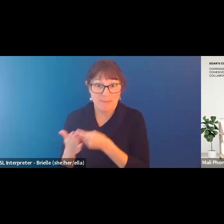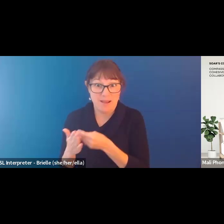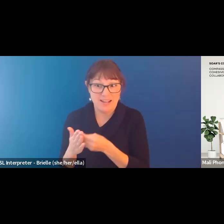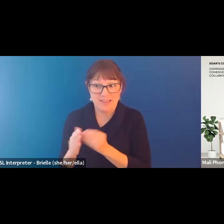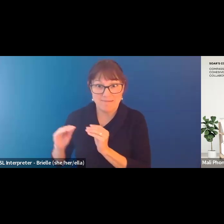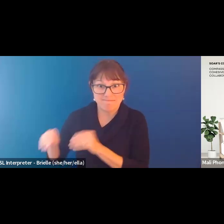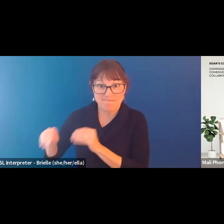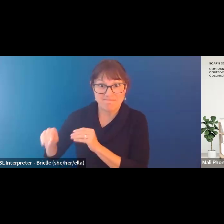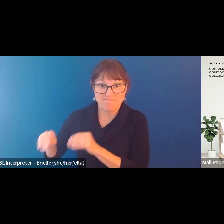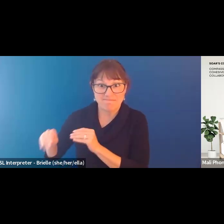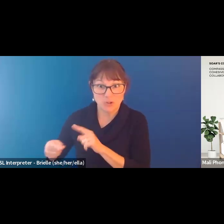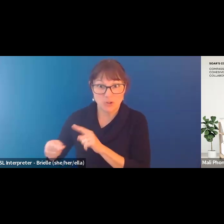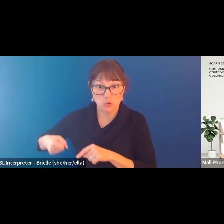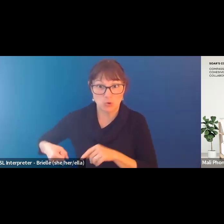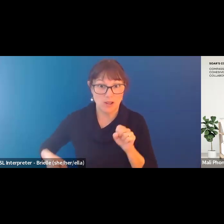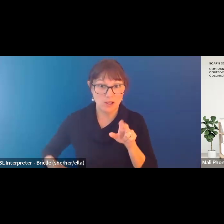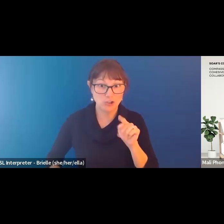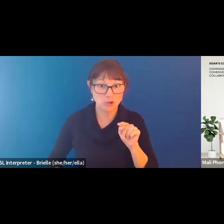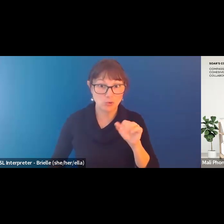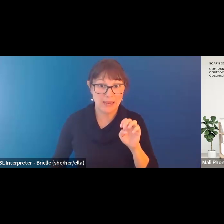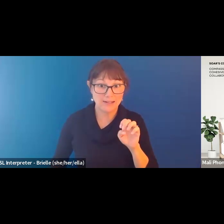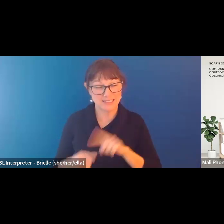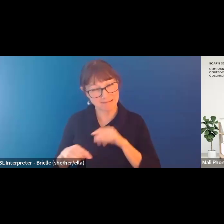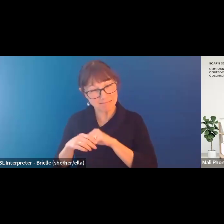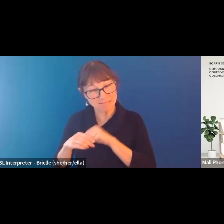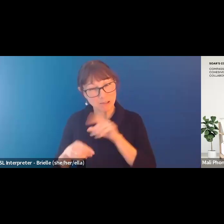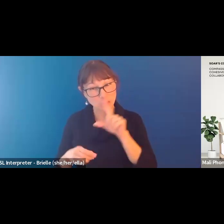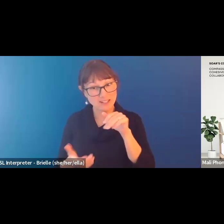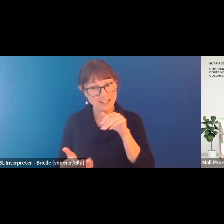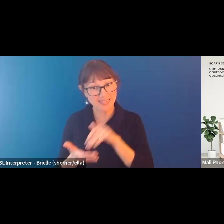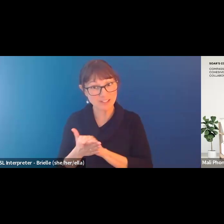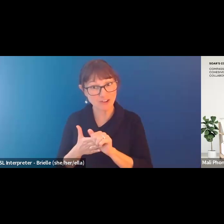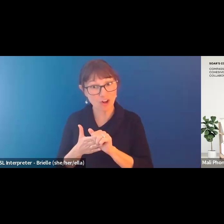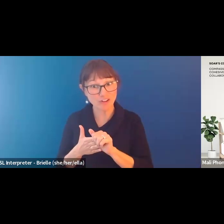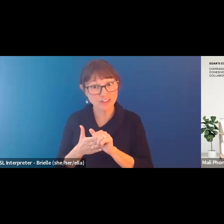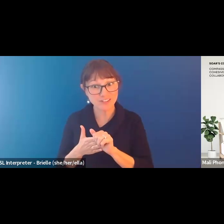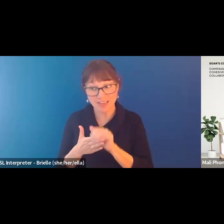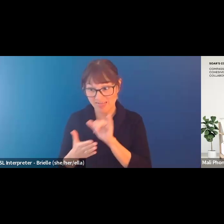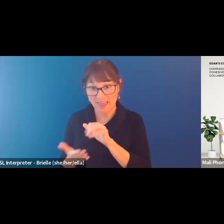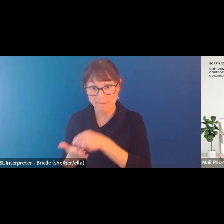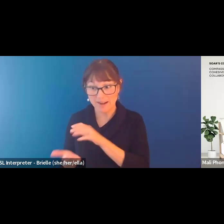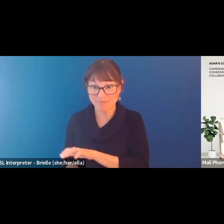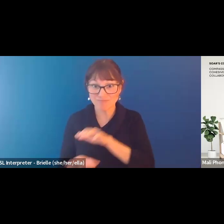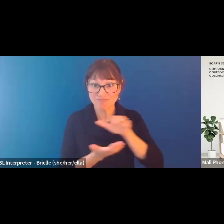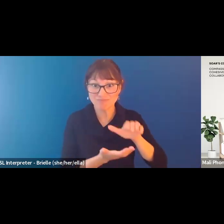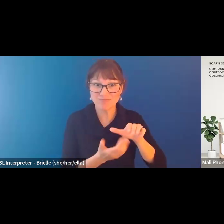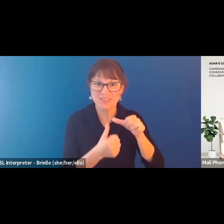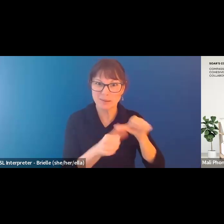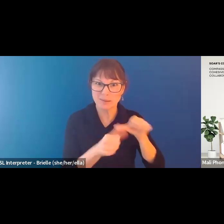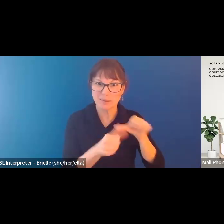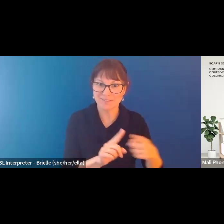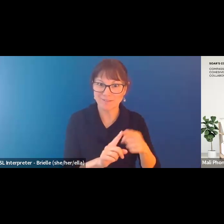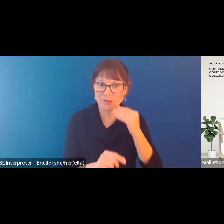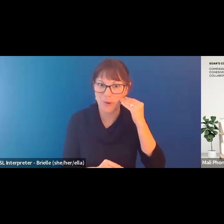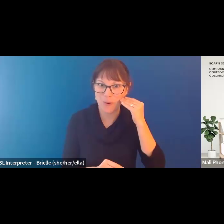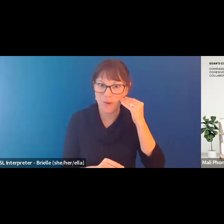reached $20,000. With that suitcase, they were able to make a down payment on our first home, doing